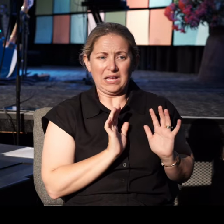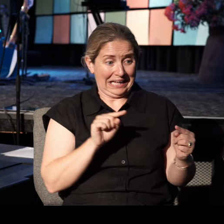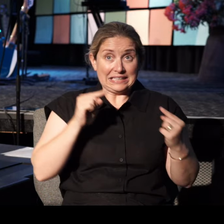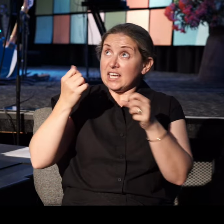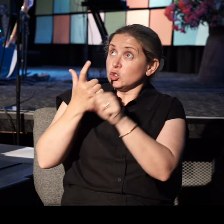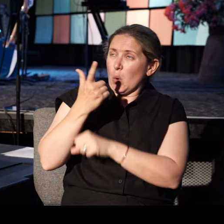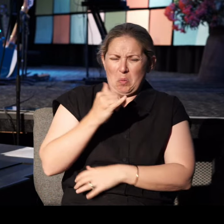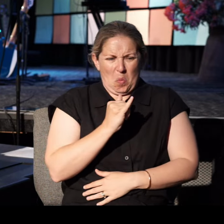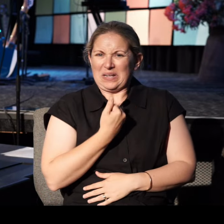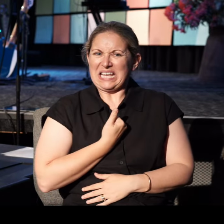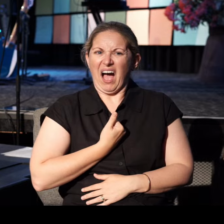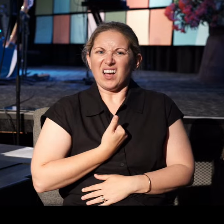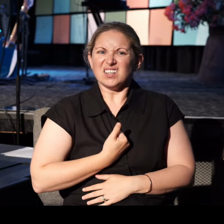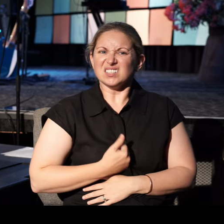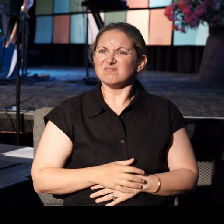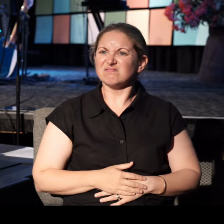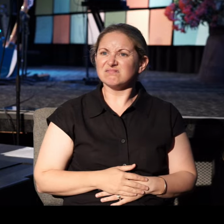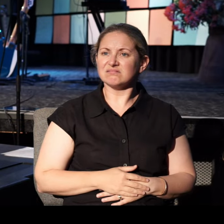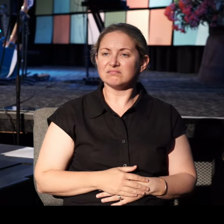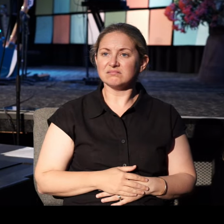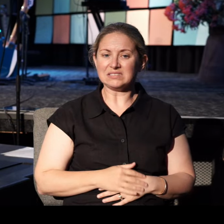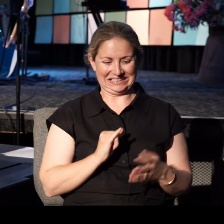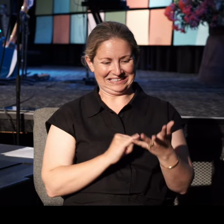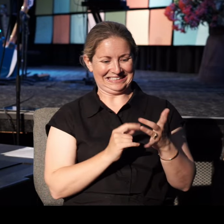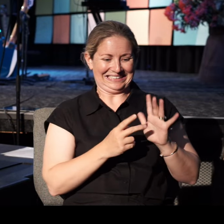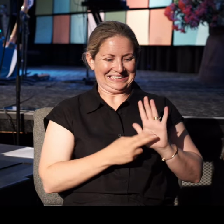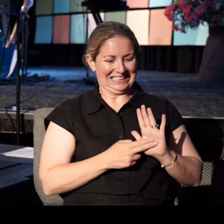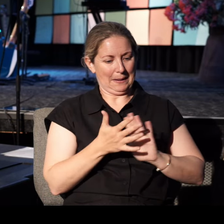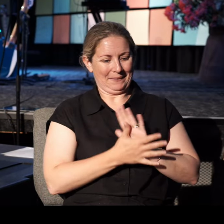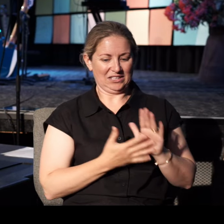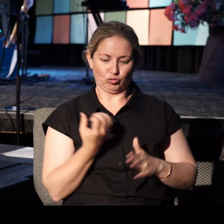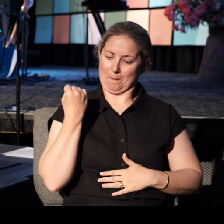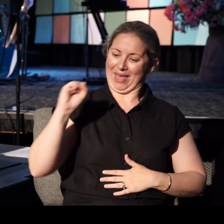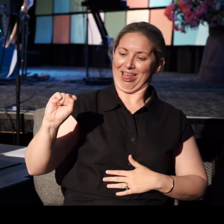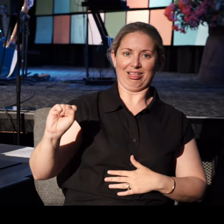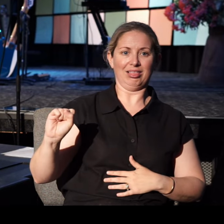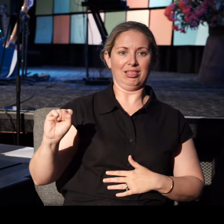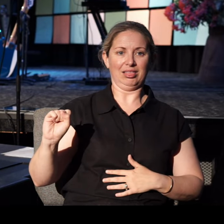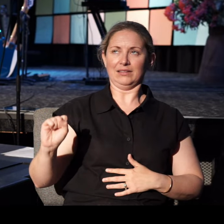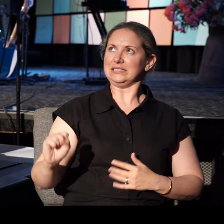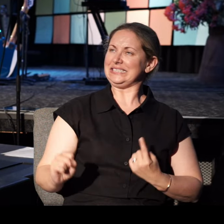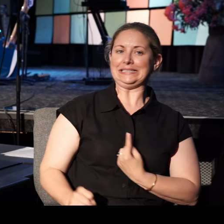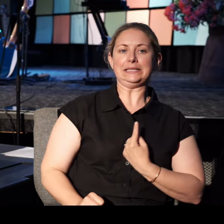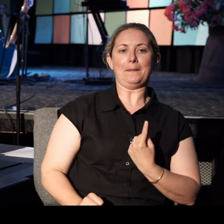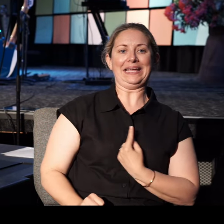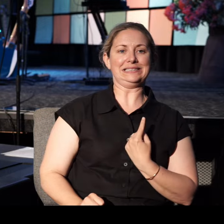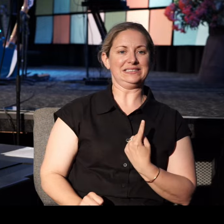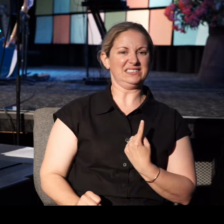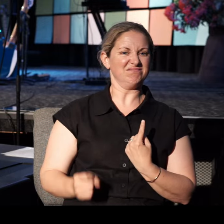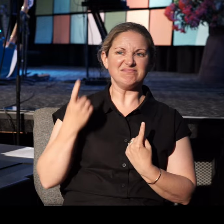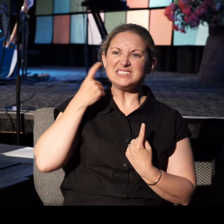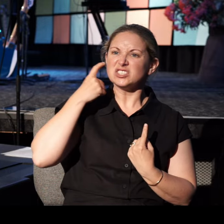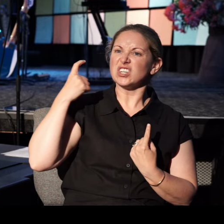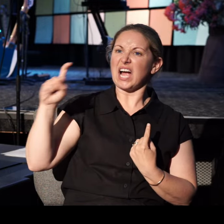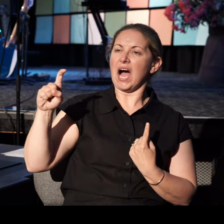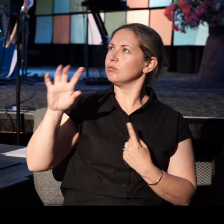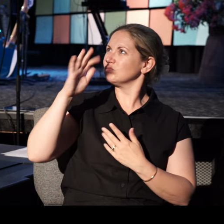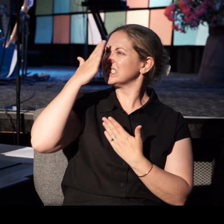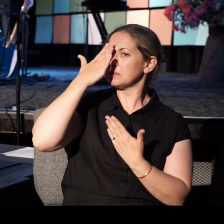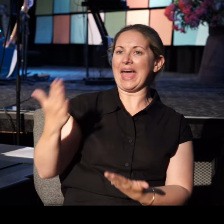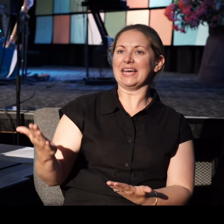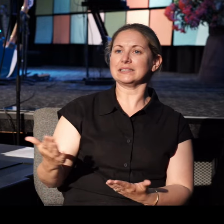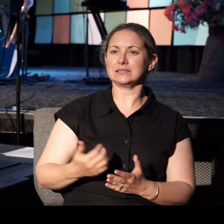Sin's not just breaking laws. Sin's rebellious, independence, disregard. And when you